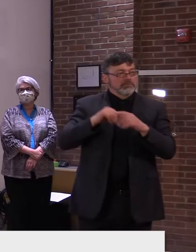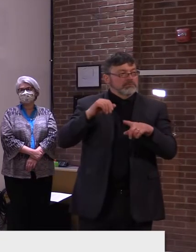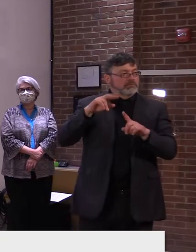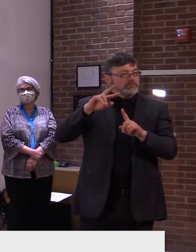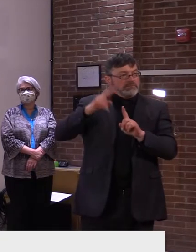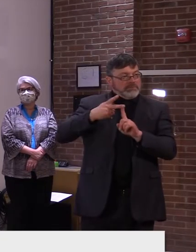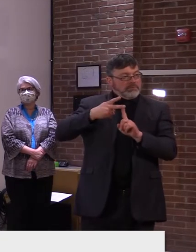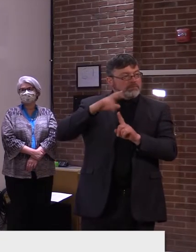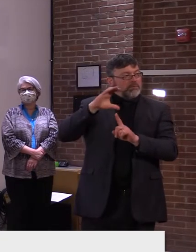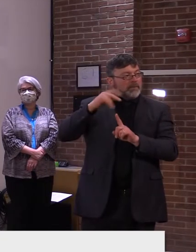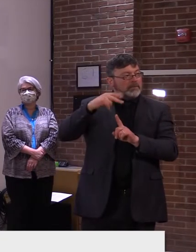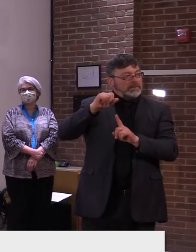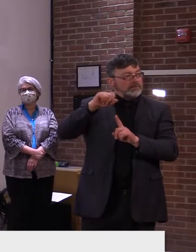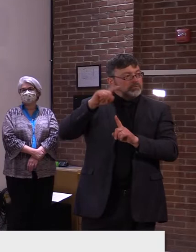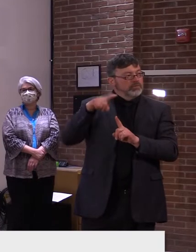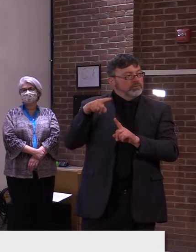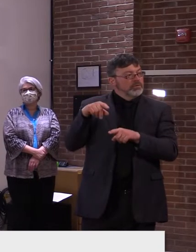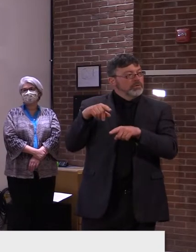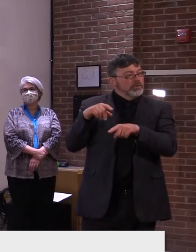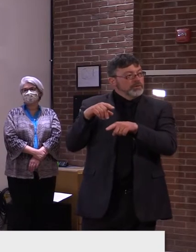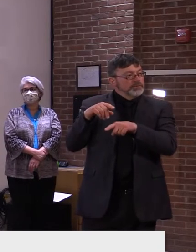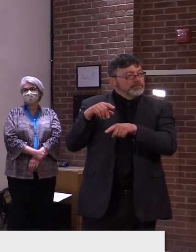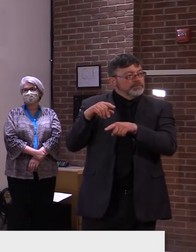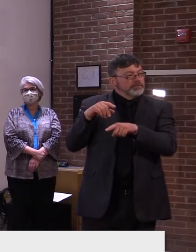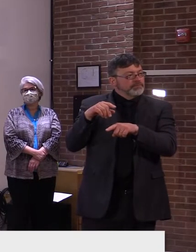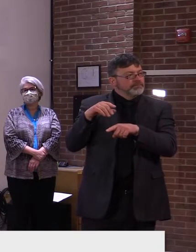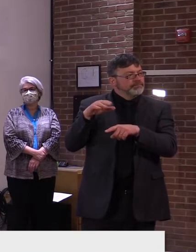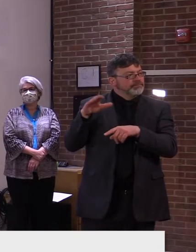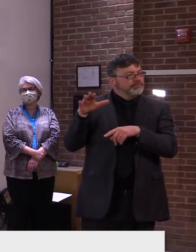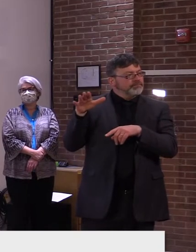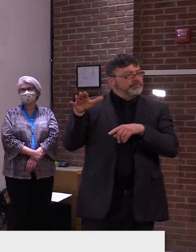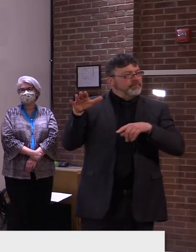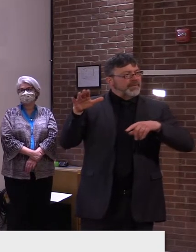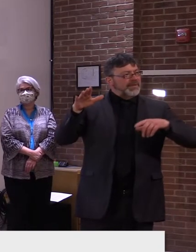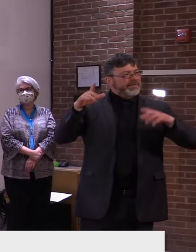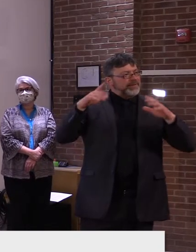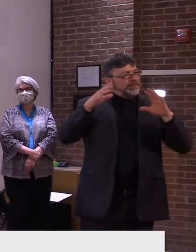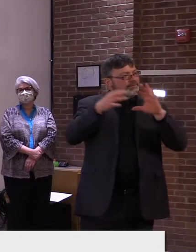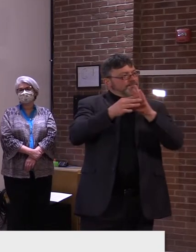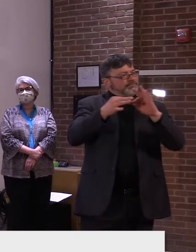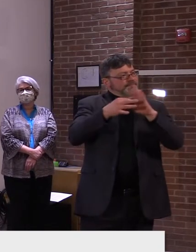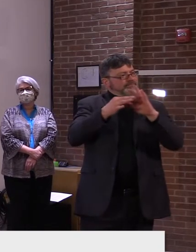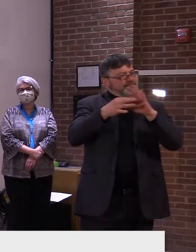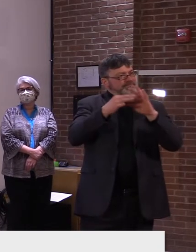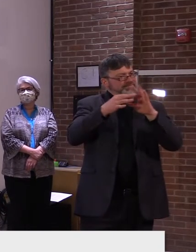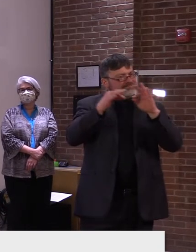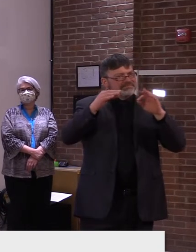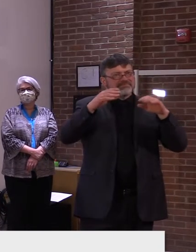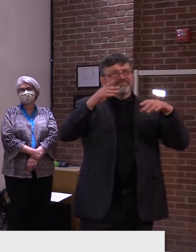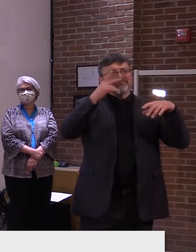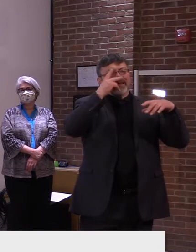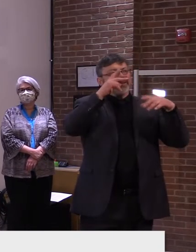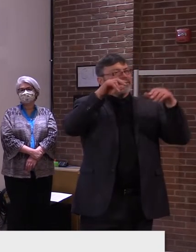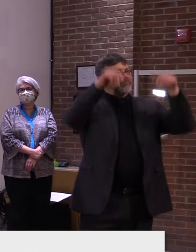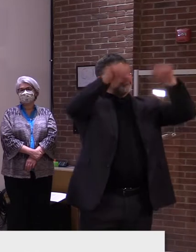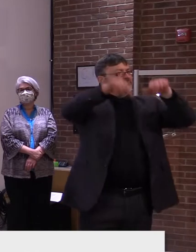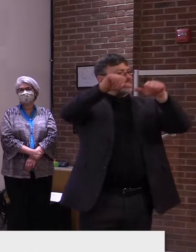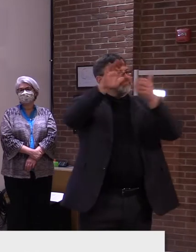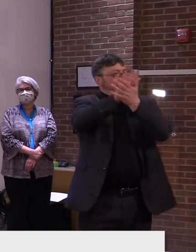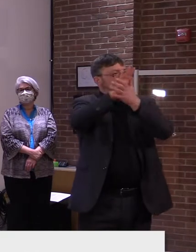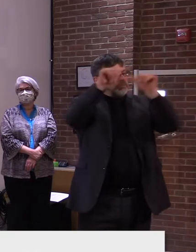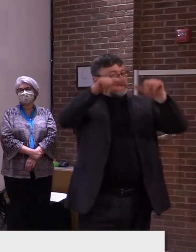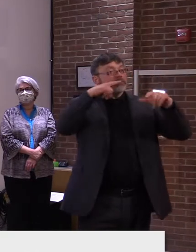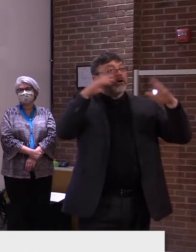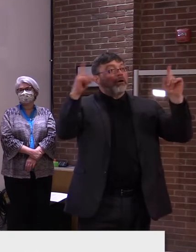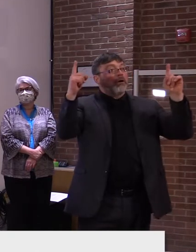acceptable distance. They were talking particularly for kids in school, but generally, what are your